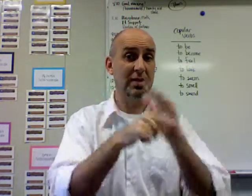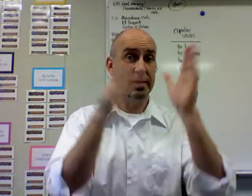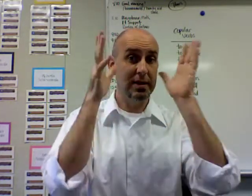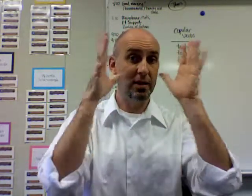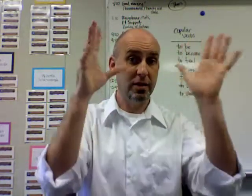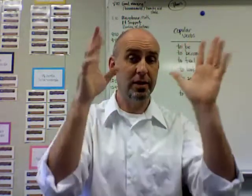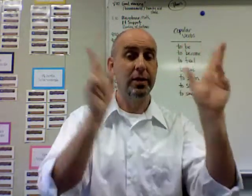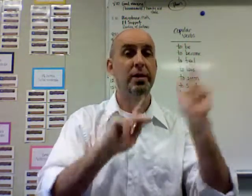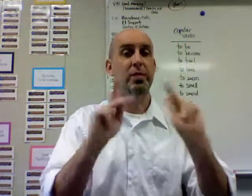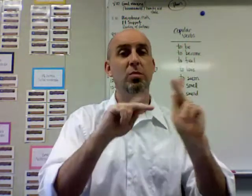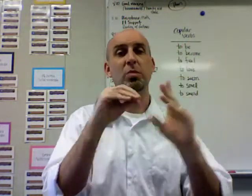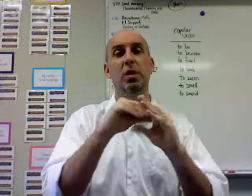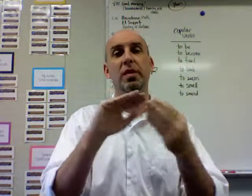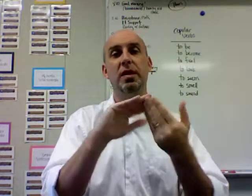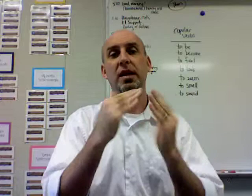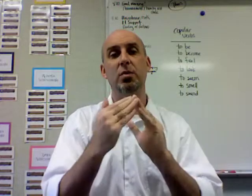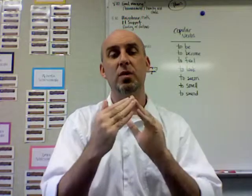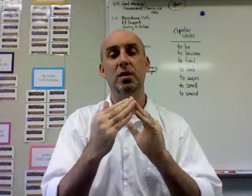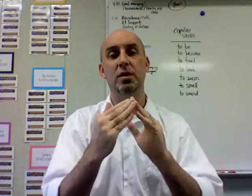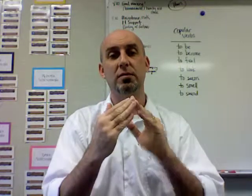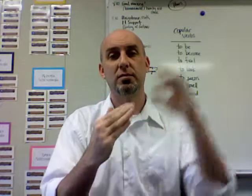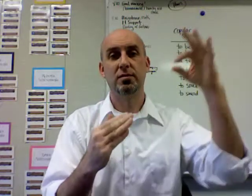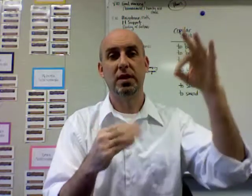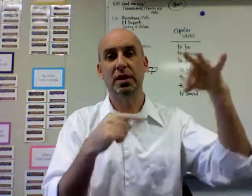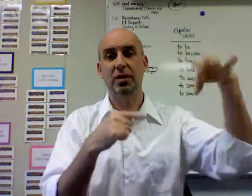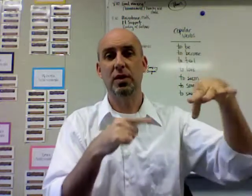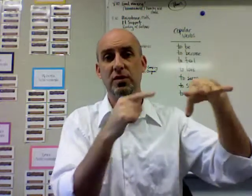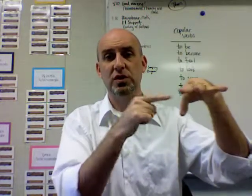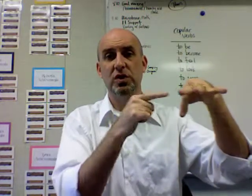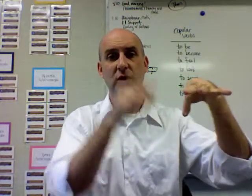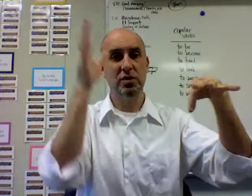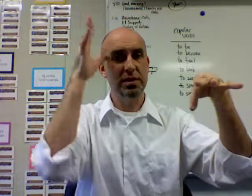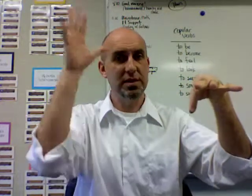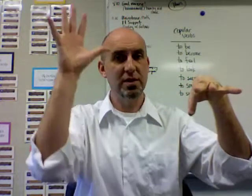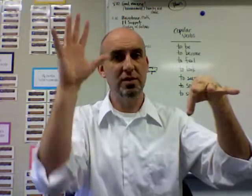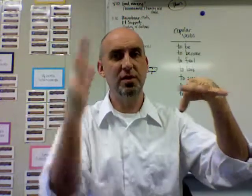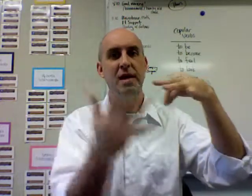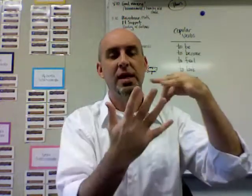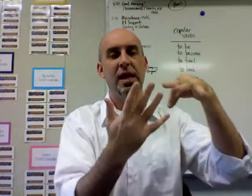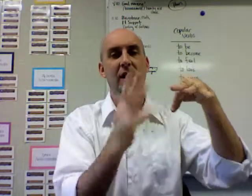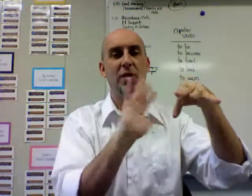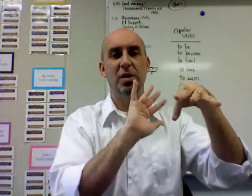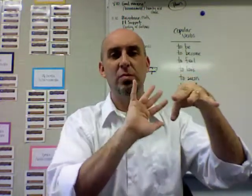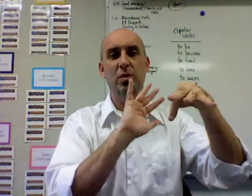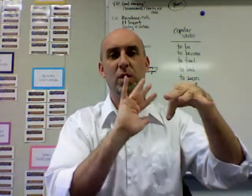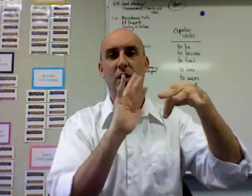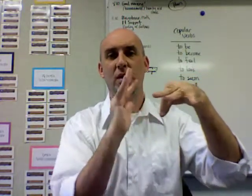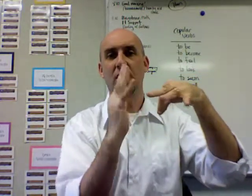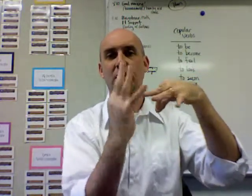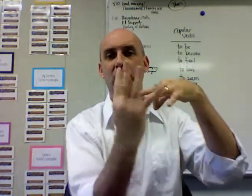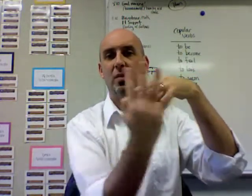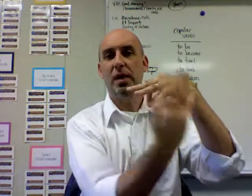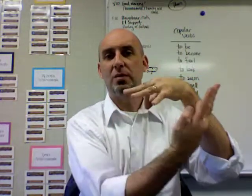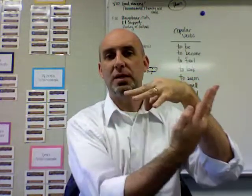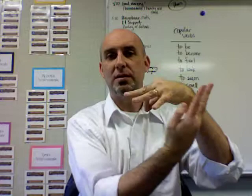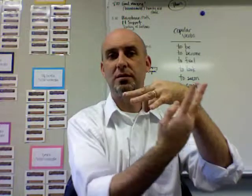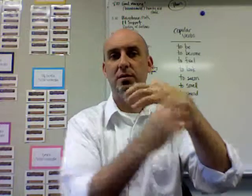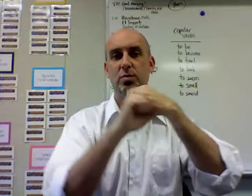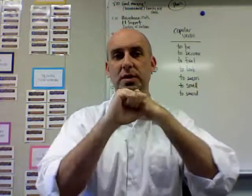the deer, people in the neighborhood, you have to show here's the deer, and the people went all the way around it to protect